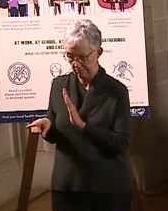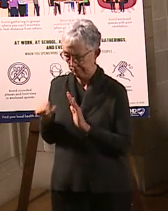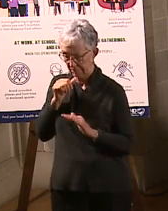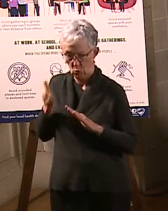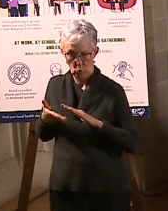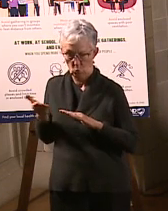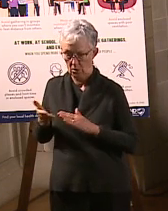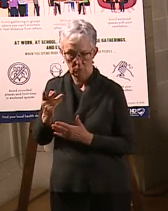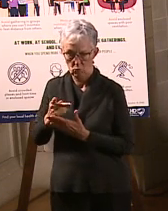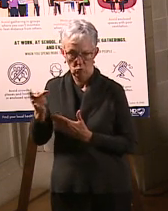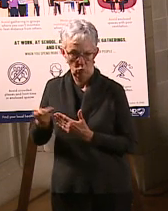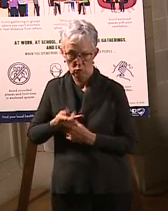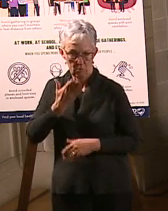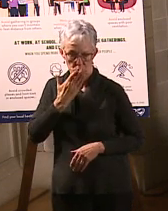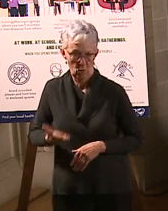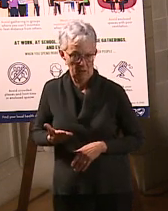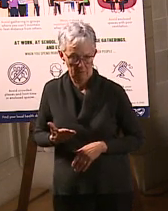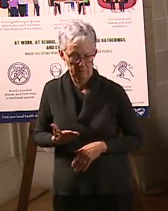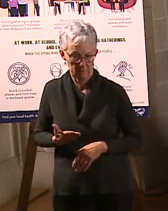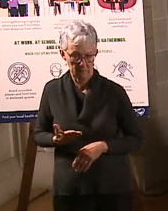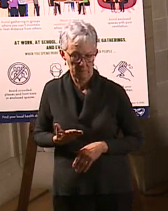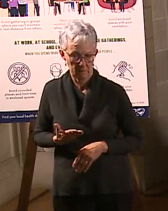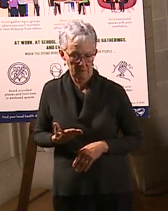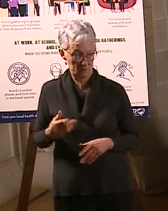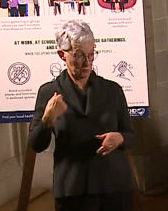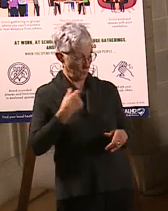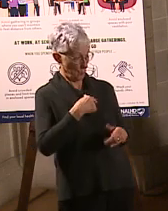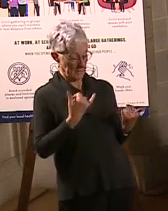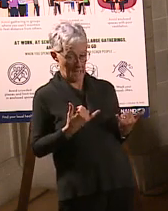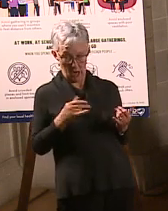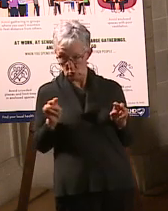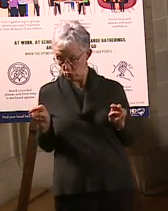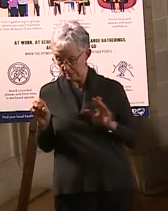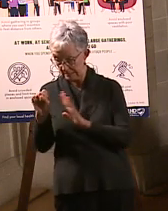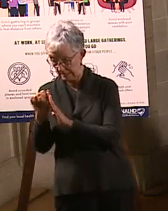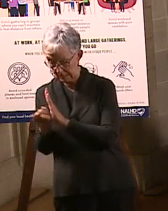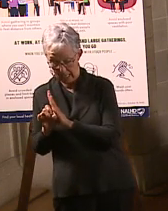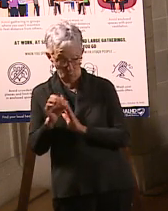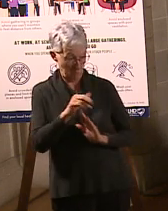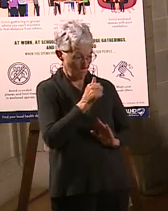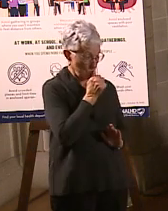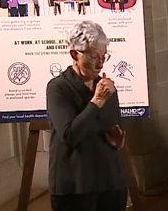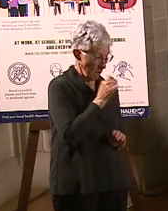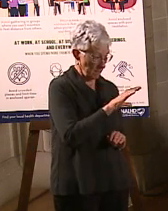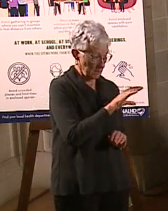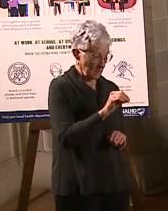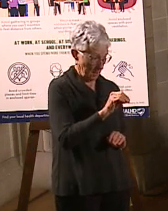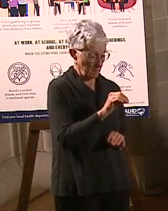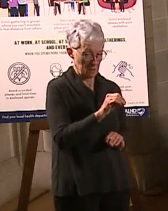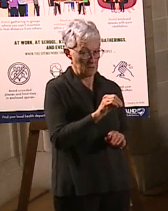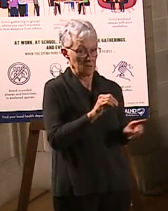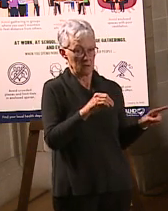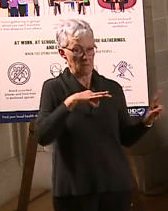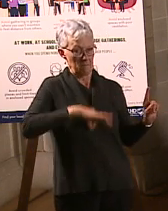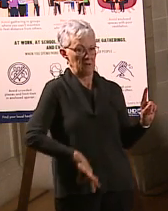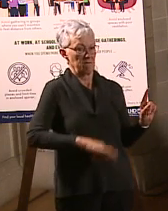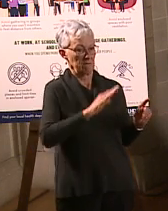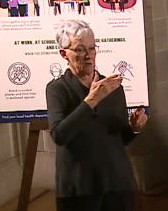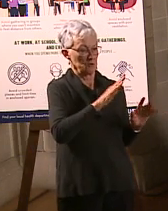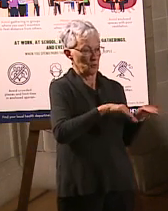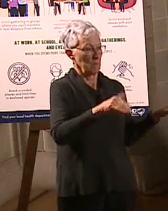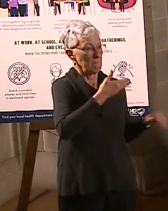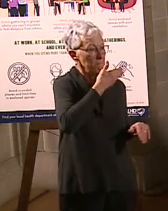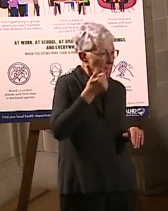balance now between both the state taking care of kids and the private company taking care of kids has actually worked for the benefit of all children in